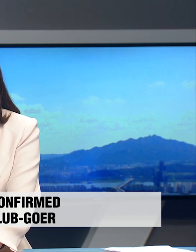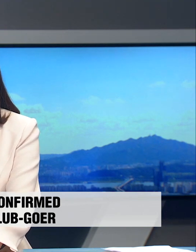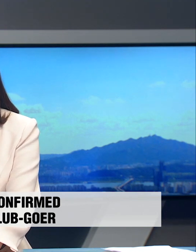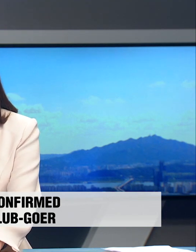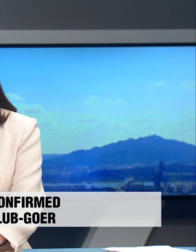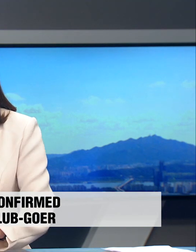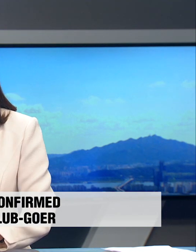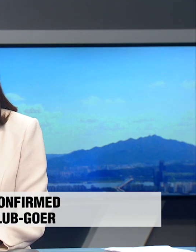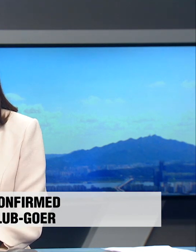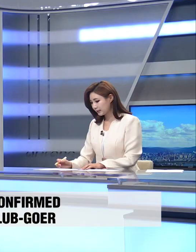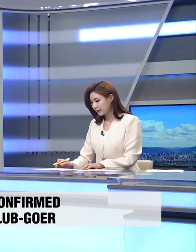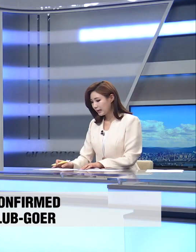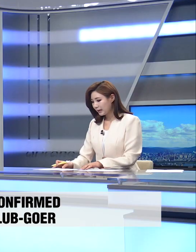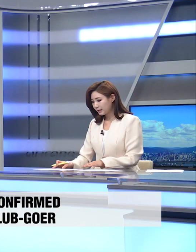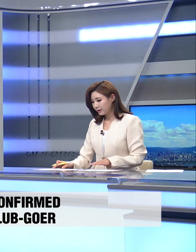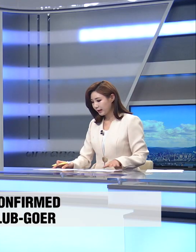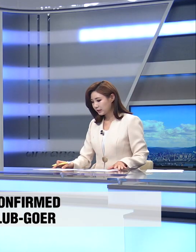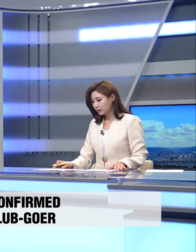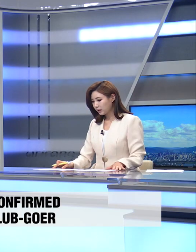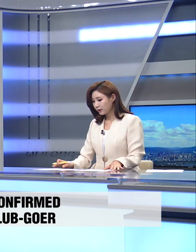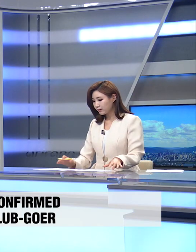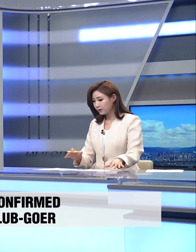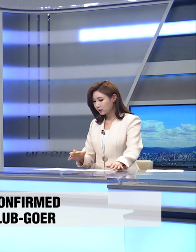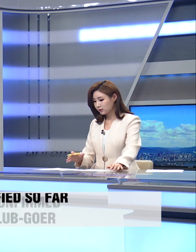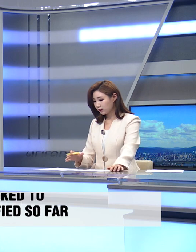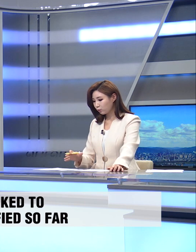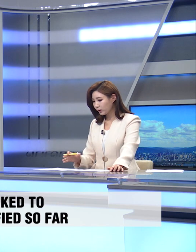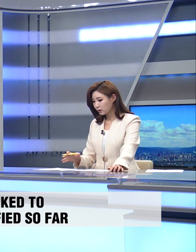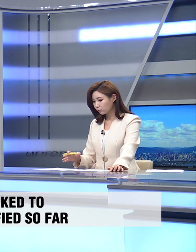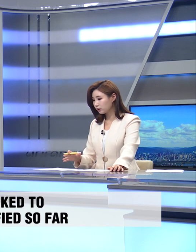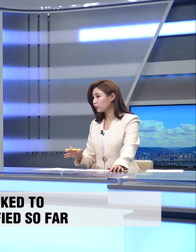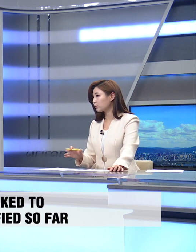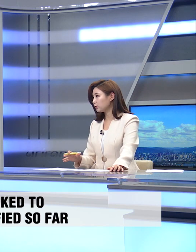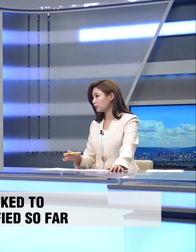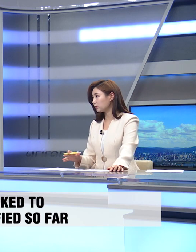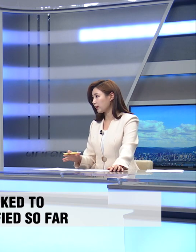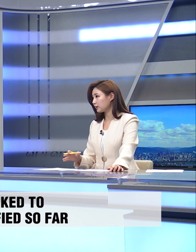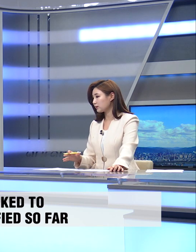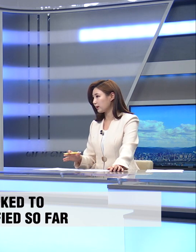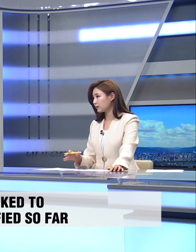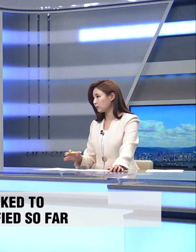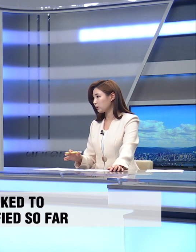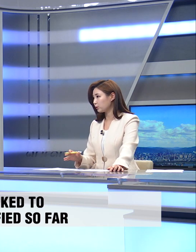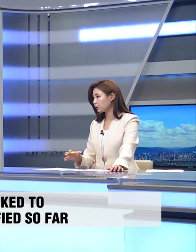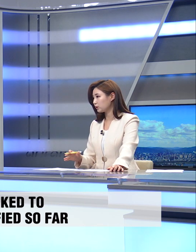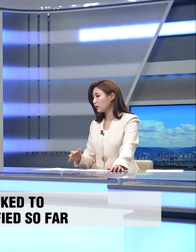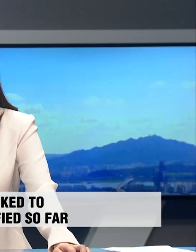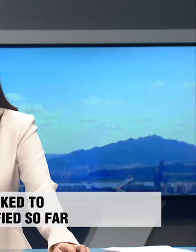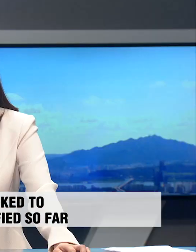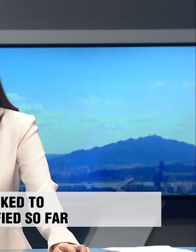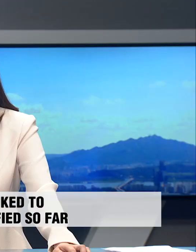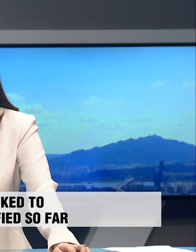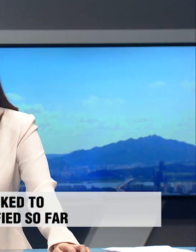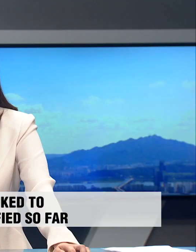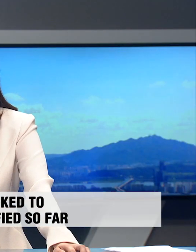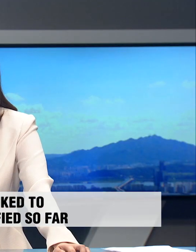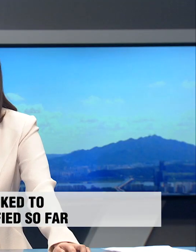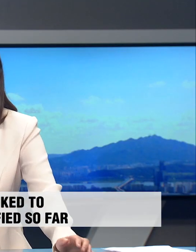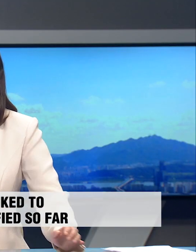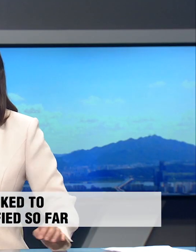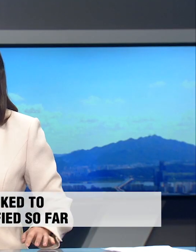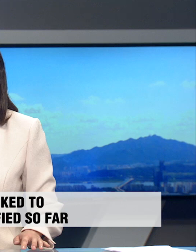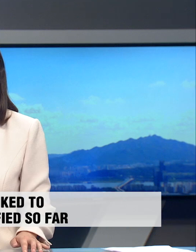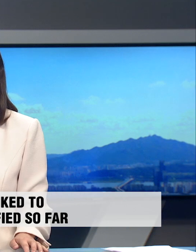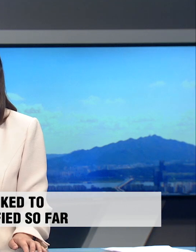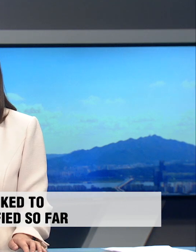of the KCDC, stressed that this week is really crucial and that people should self-report if they were in